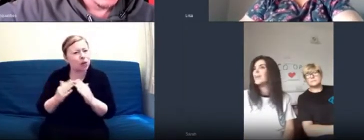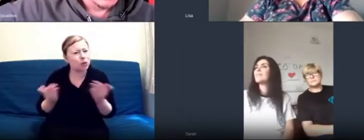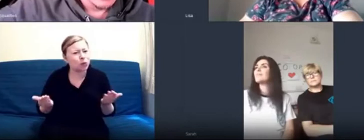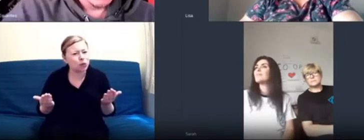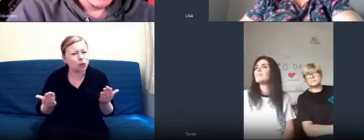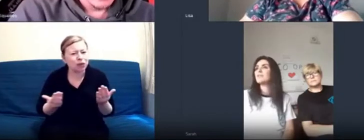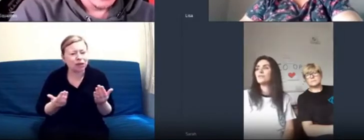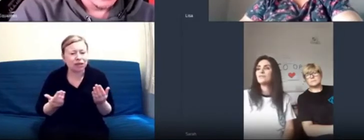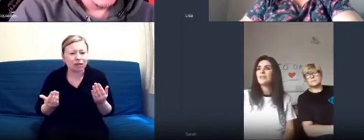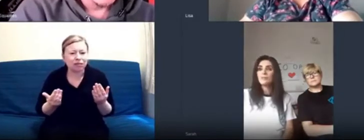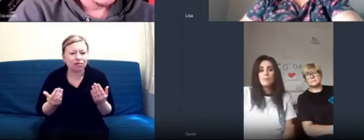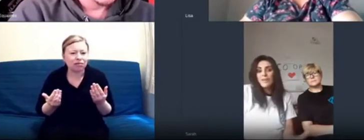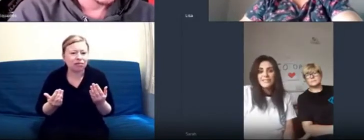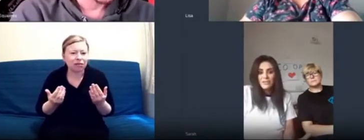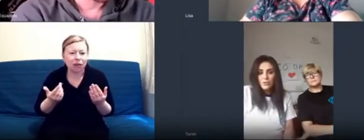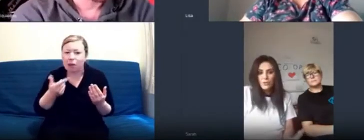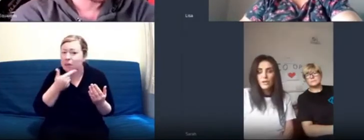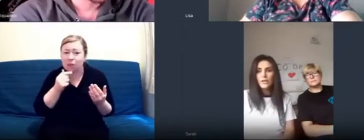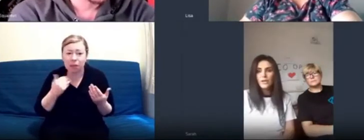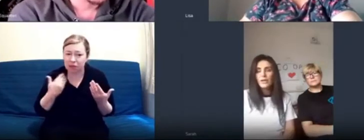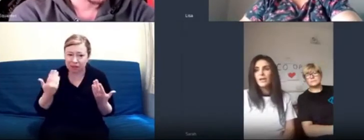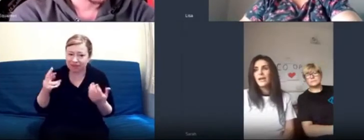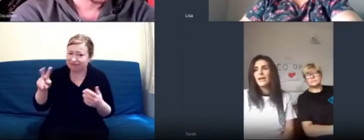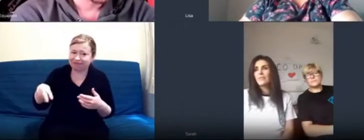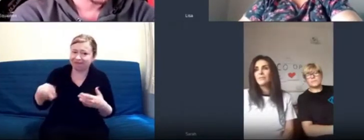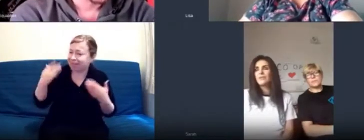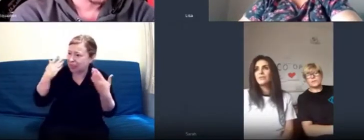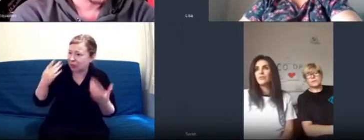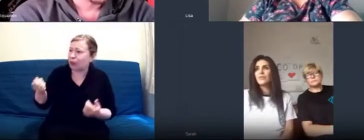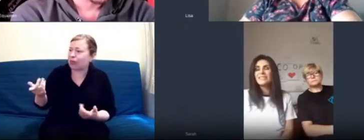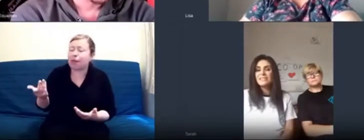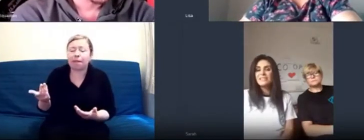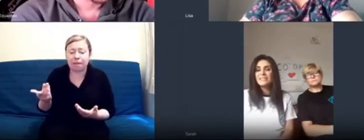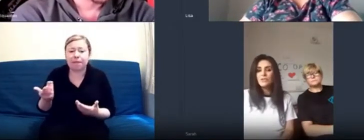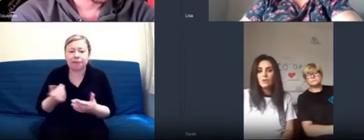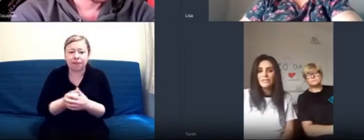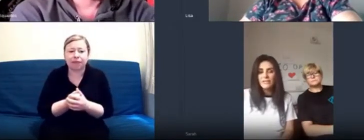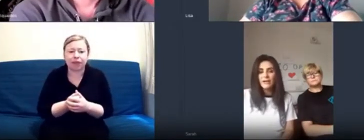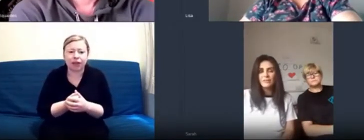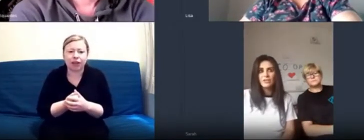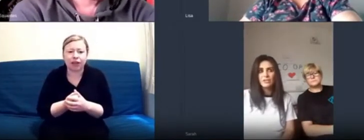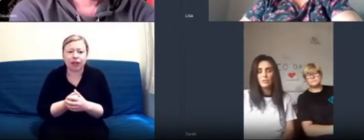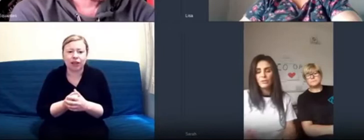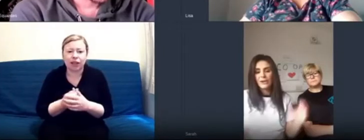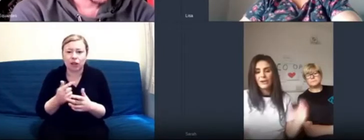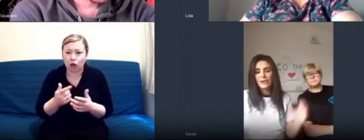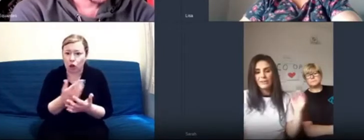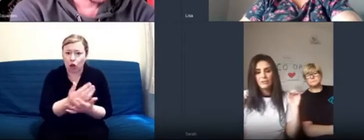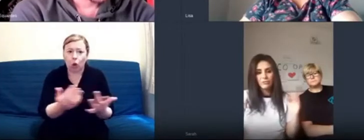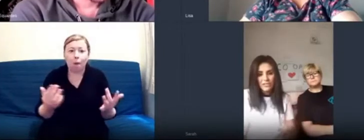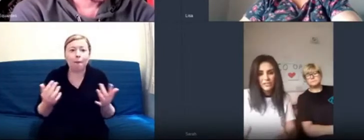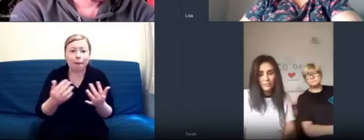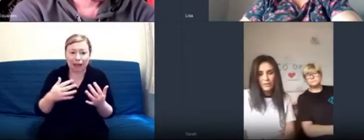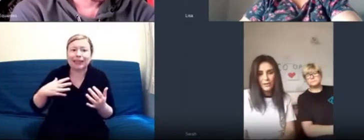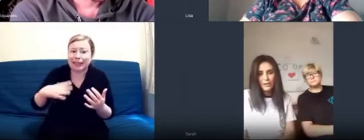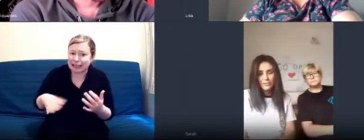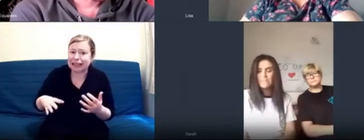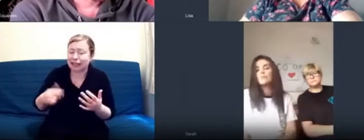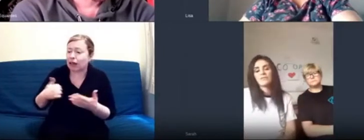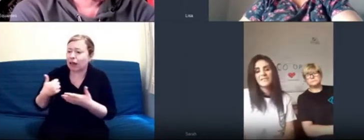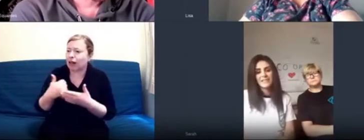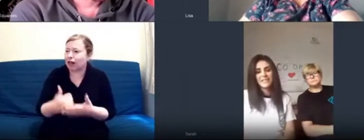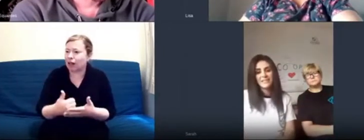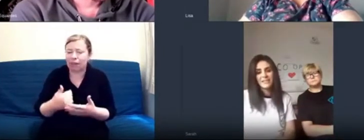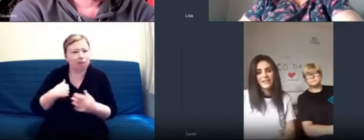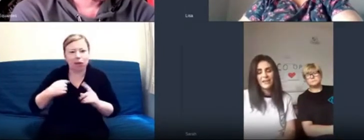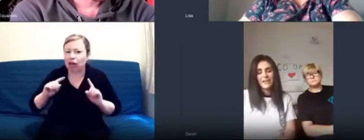by, people that I didn't know. The need was always there. It was just that we weren't able to reach them. I wasn't